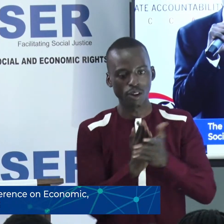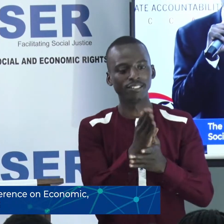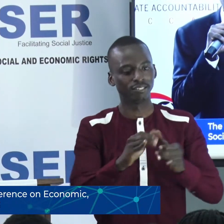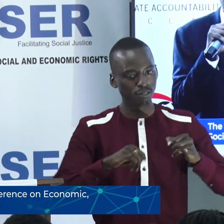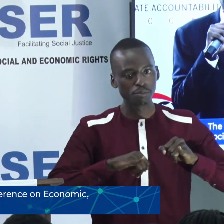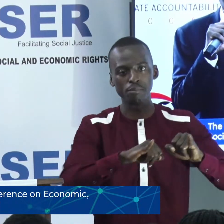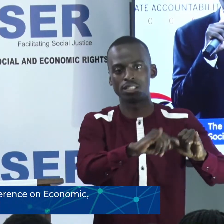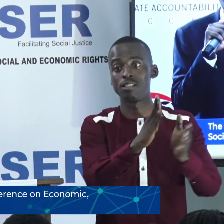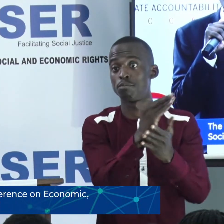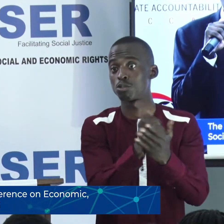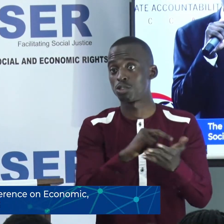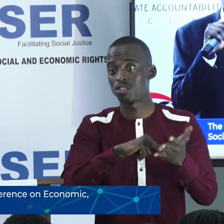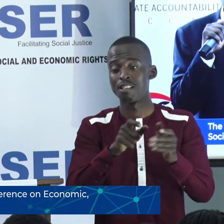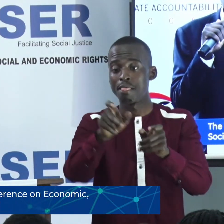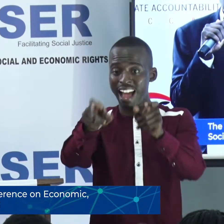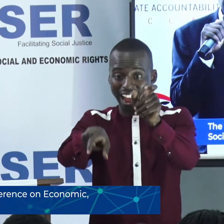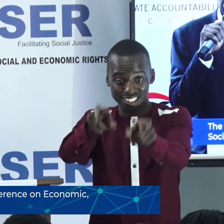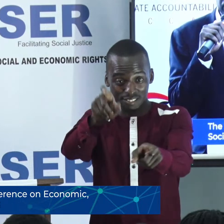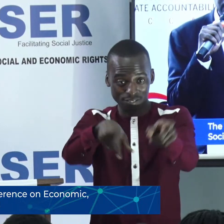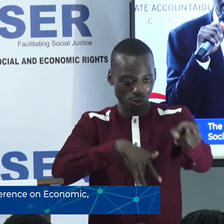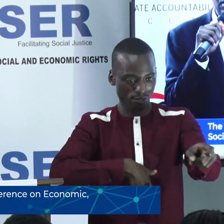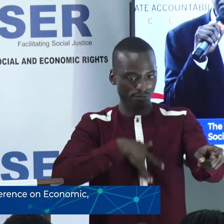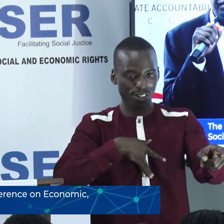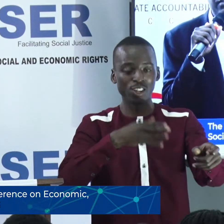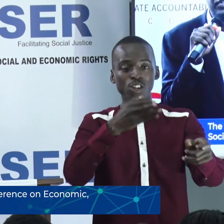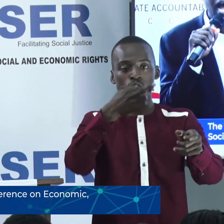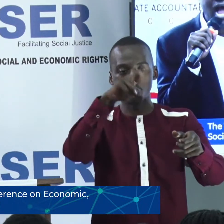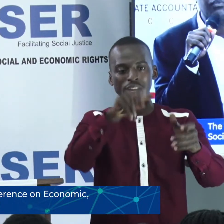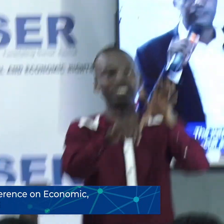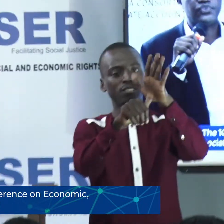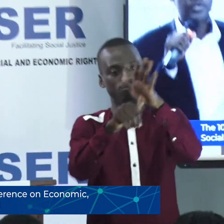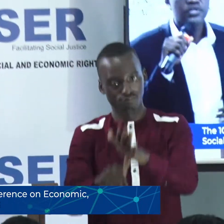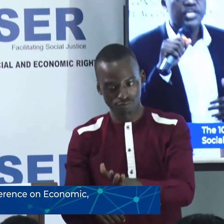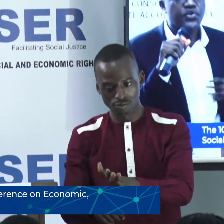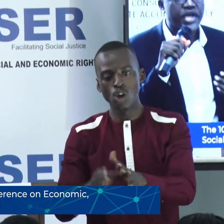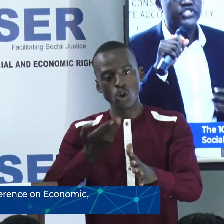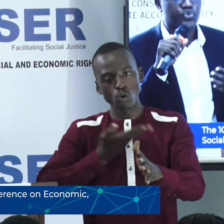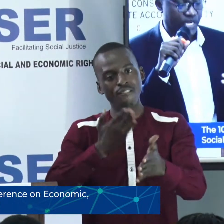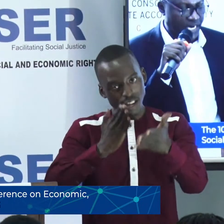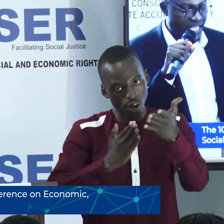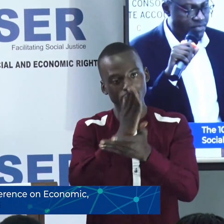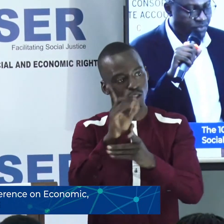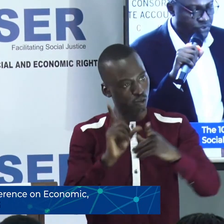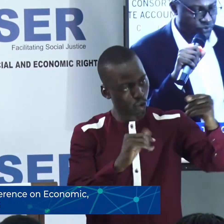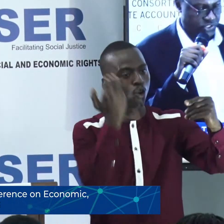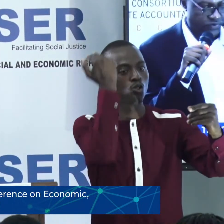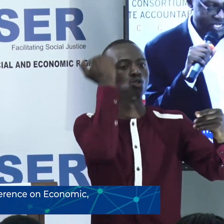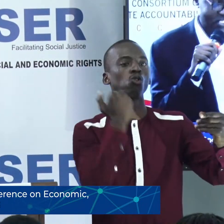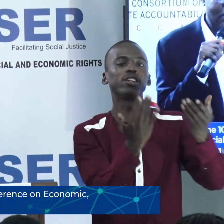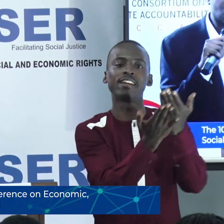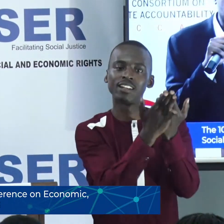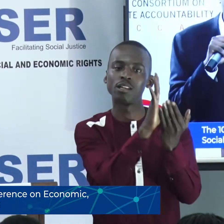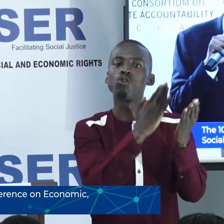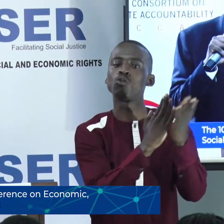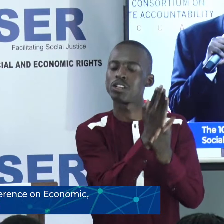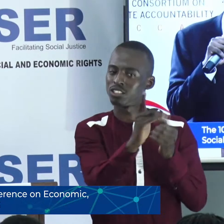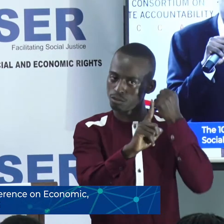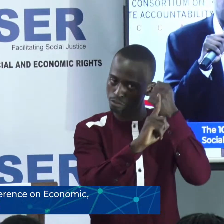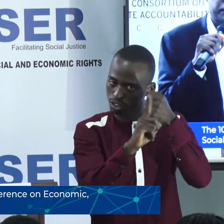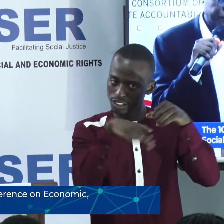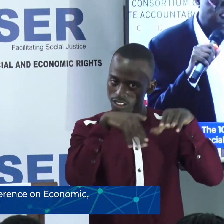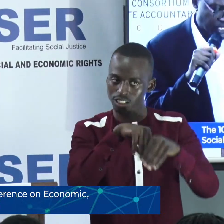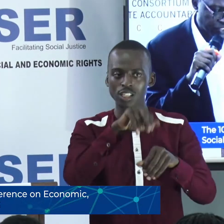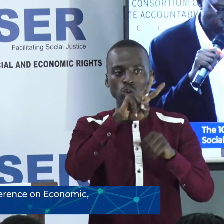enforced, meaning that an individual who feels that they are deprived have a right to claim those rights. That's what we were pushing